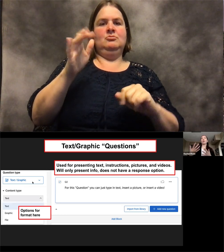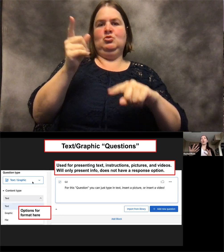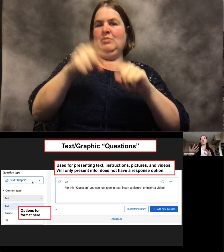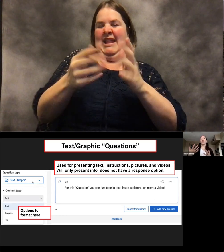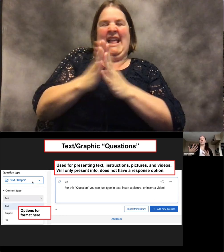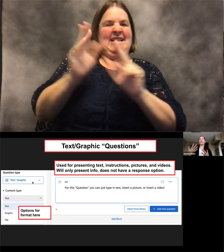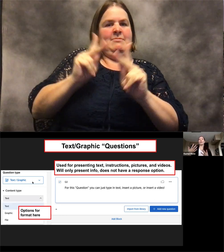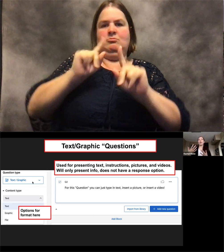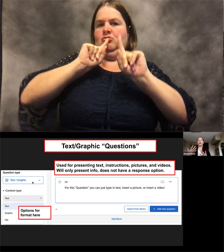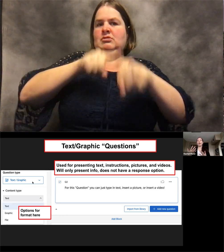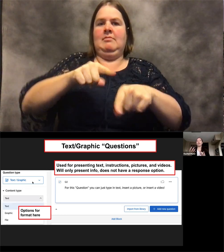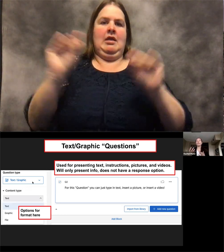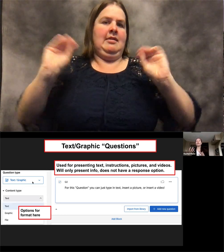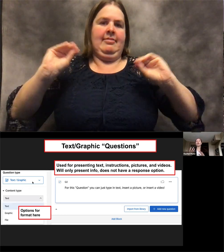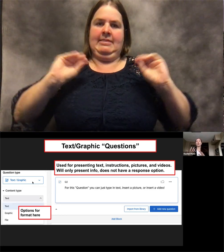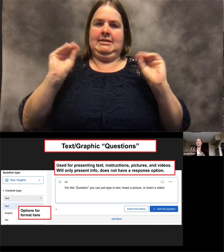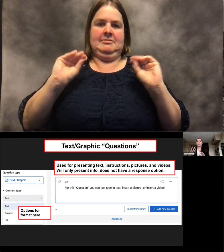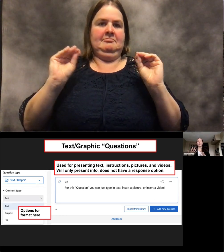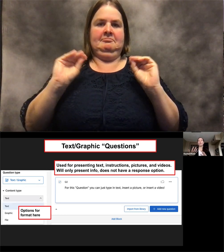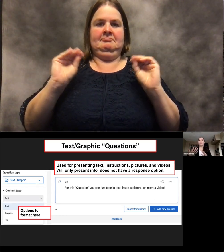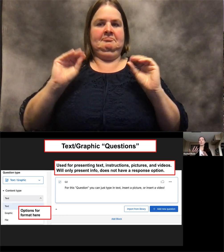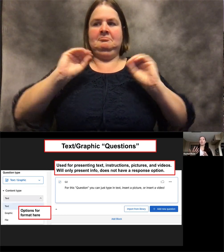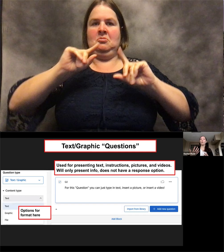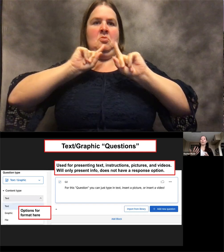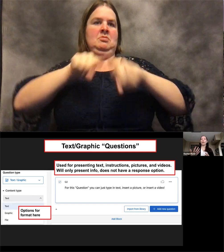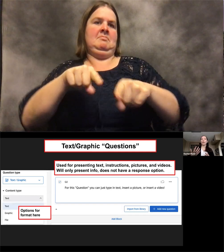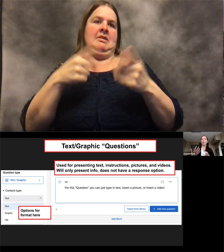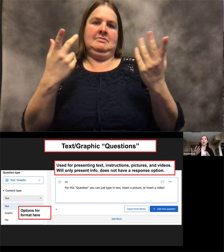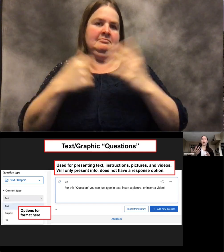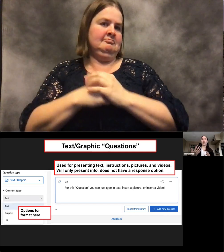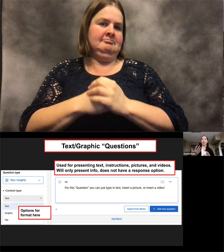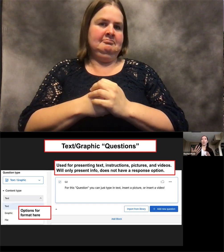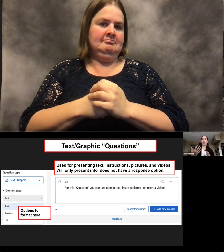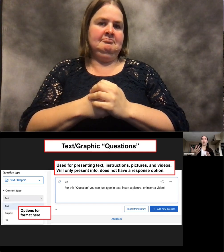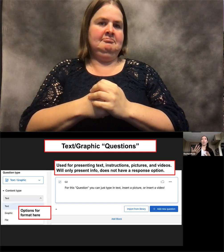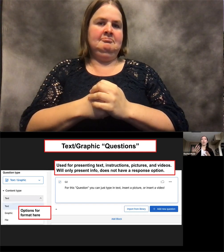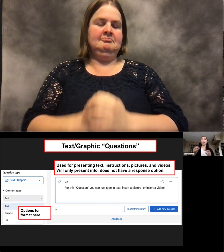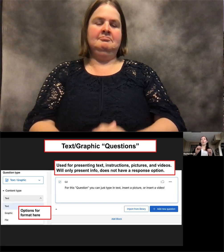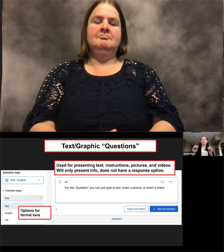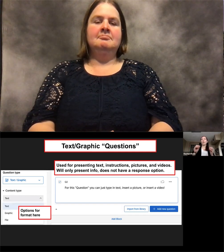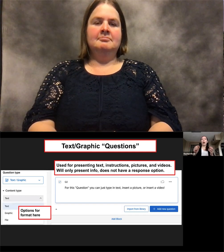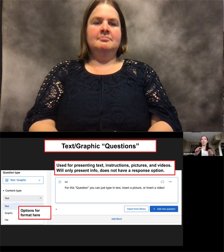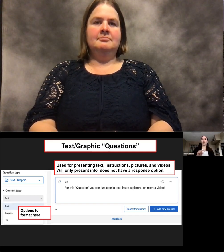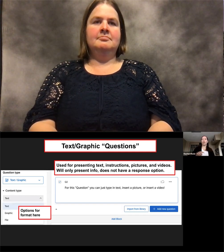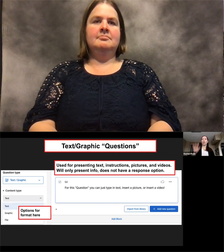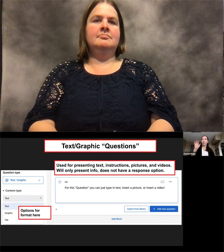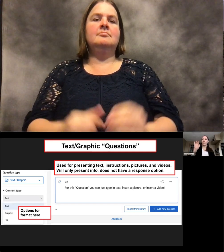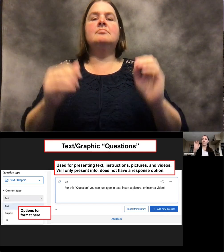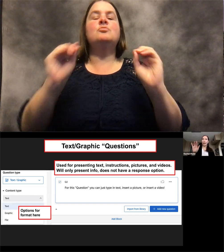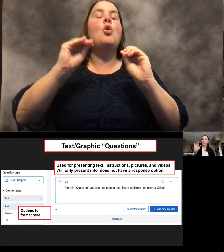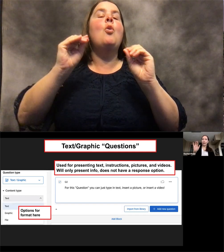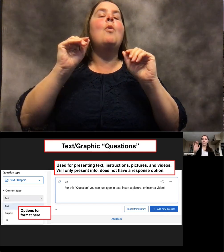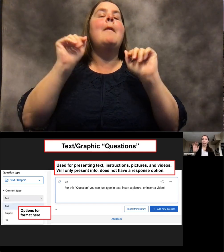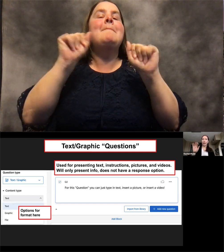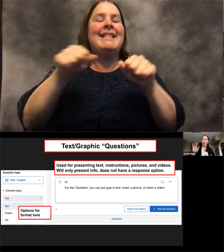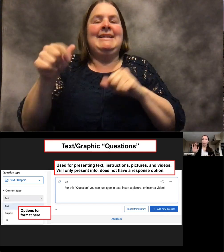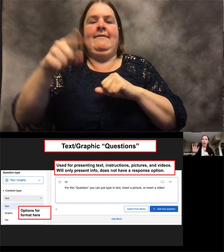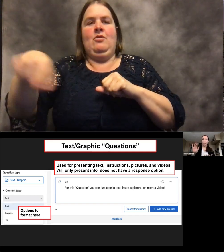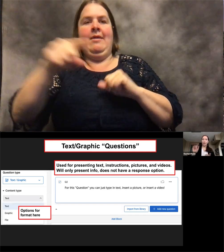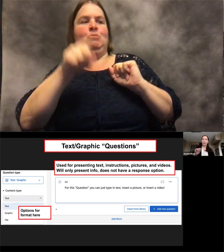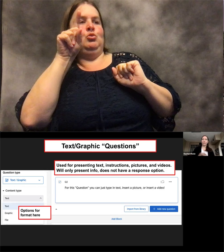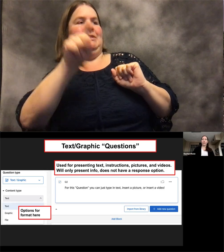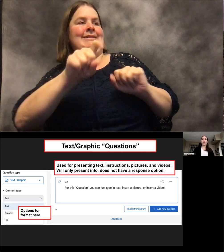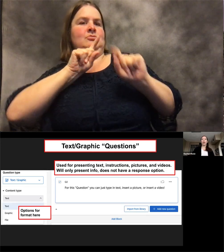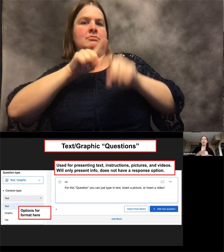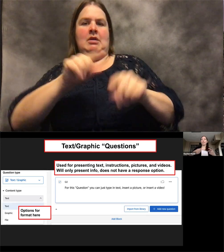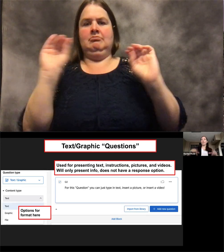people actually aren't going to be giving a response associated with that question type. So there's no option for somebody to like click and